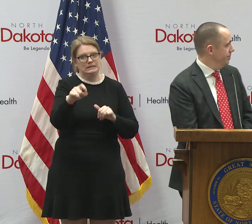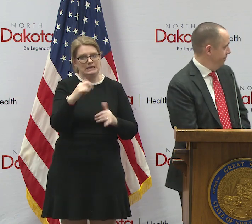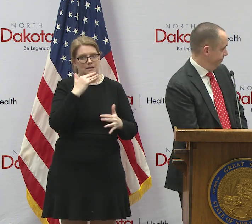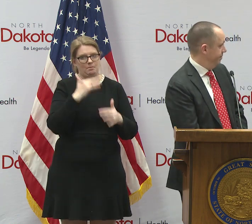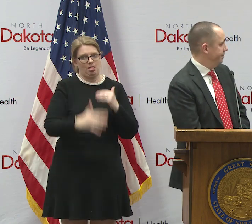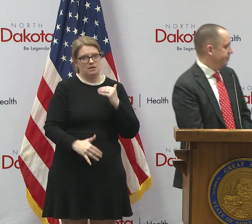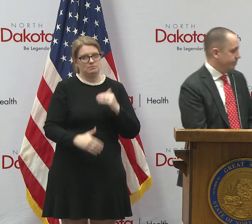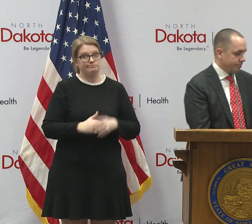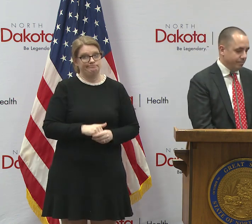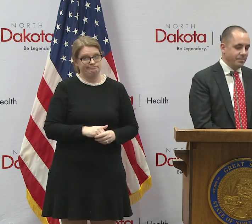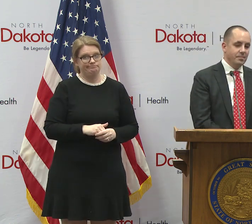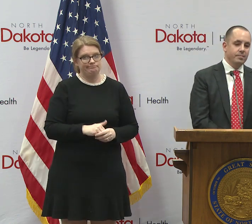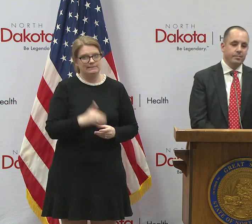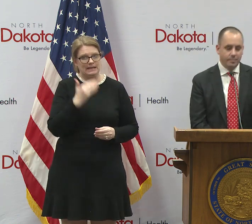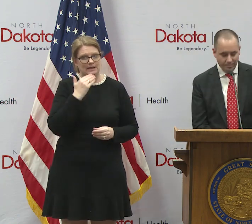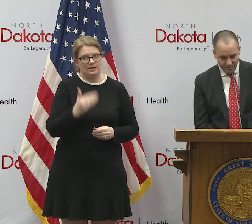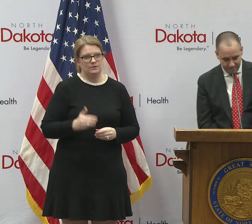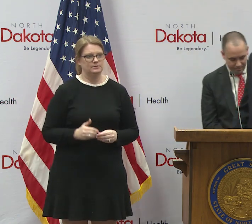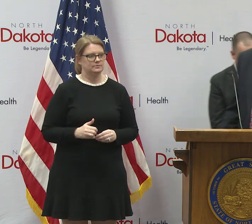thank you.